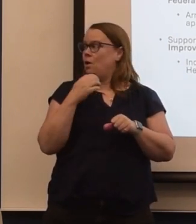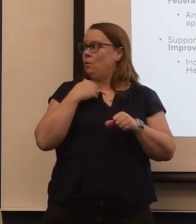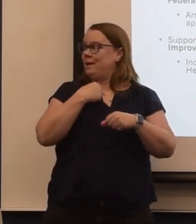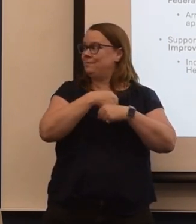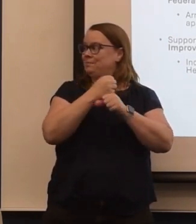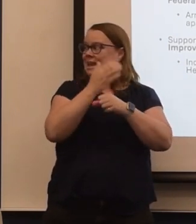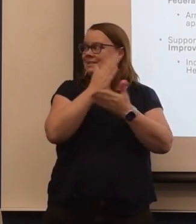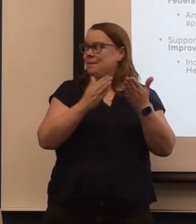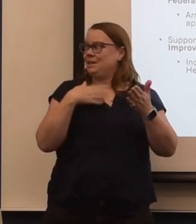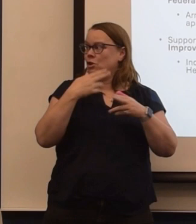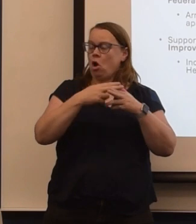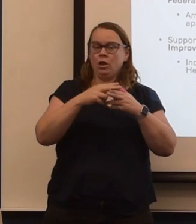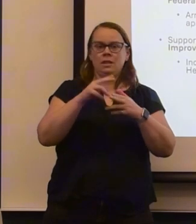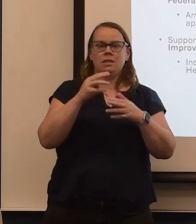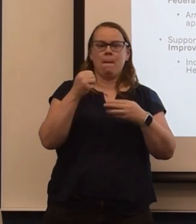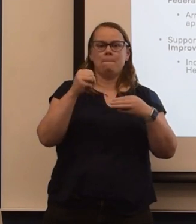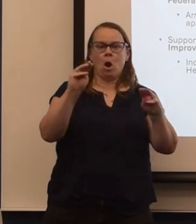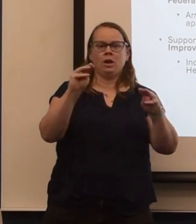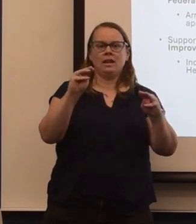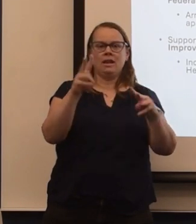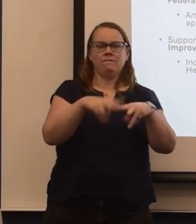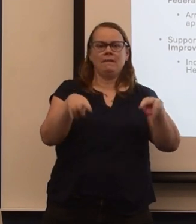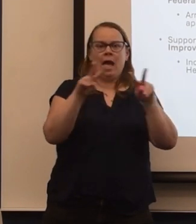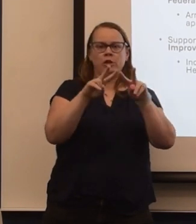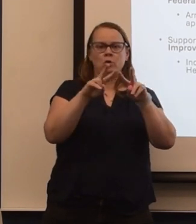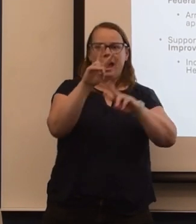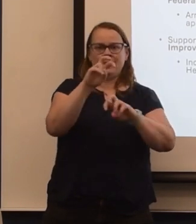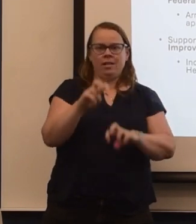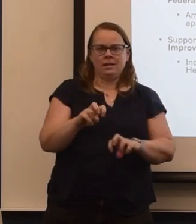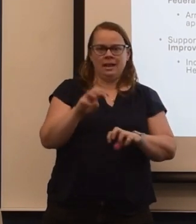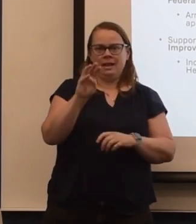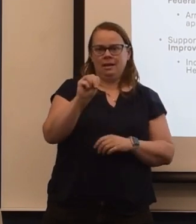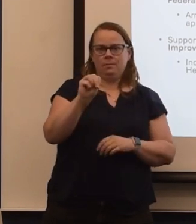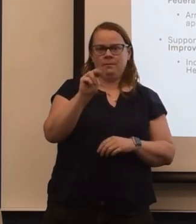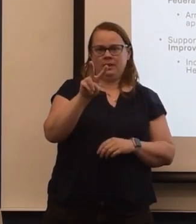created something called the market value analysis for residential